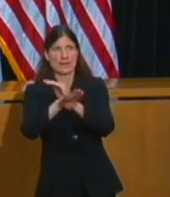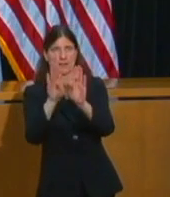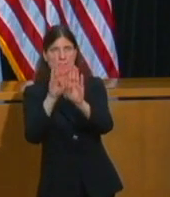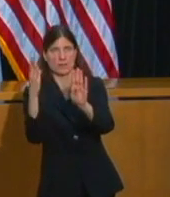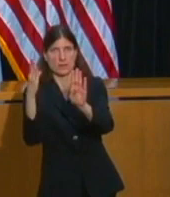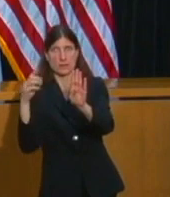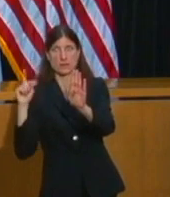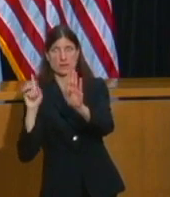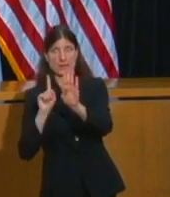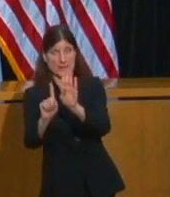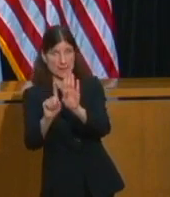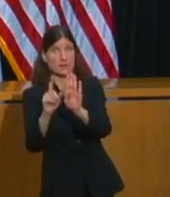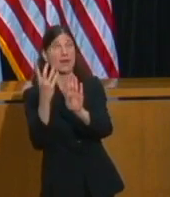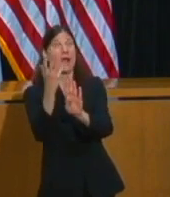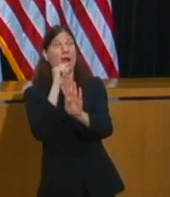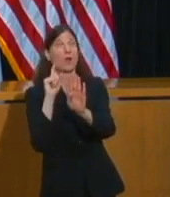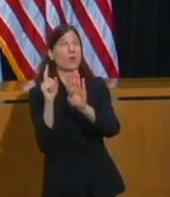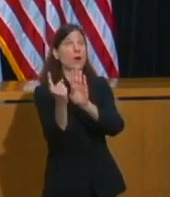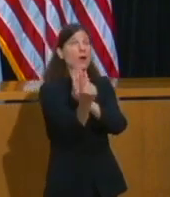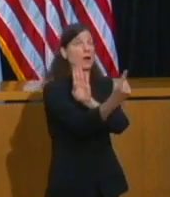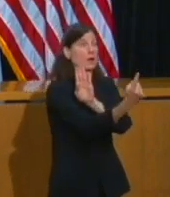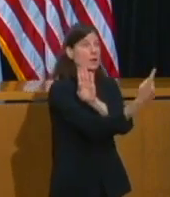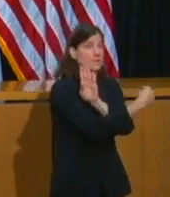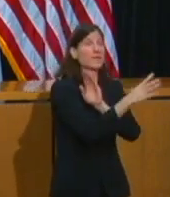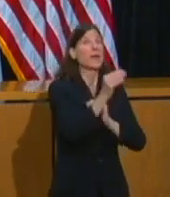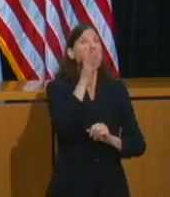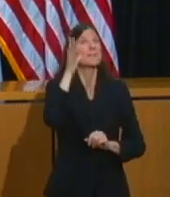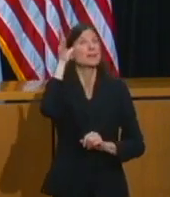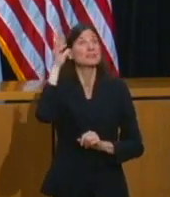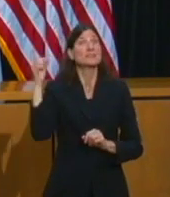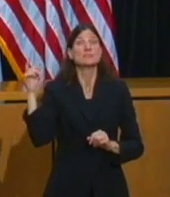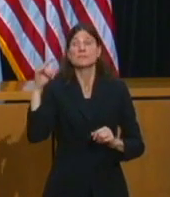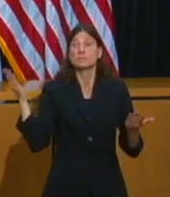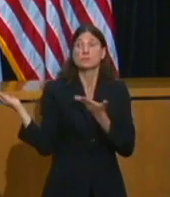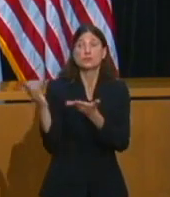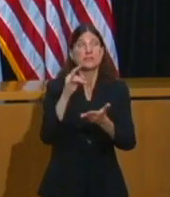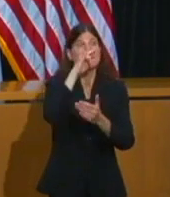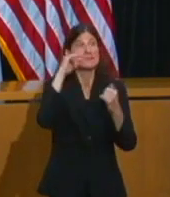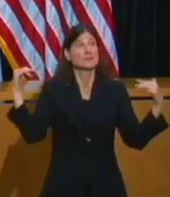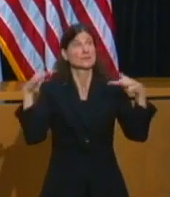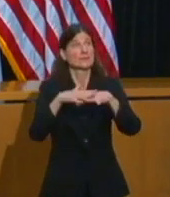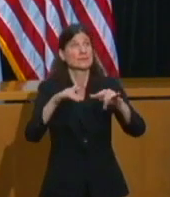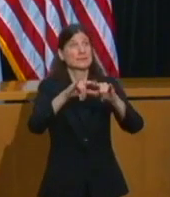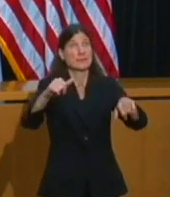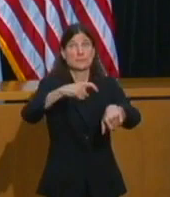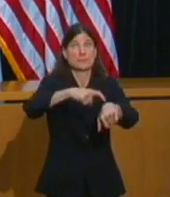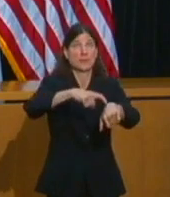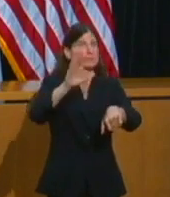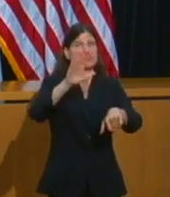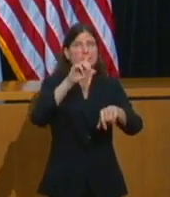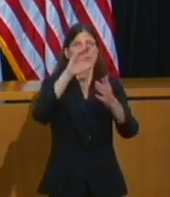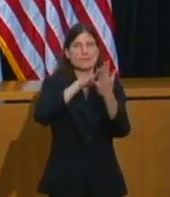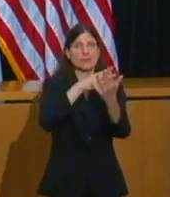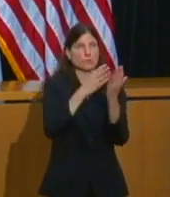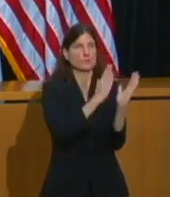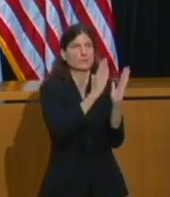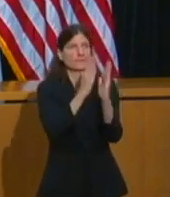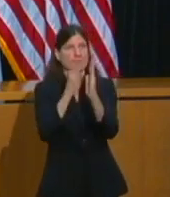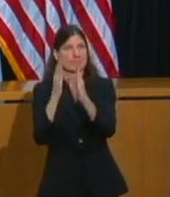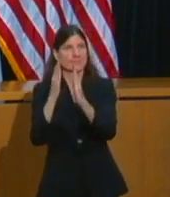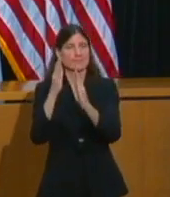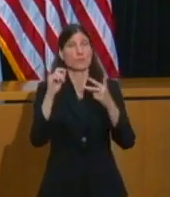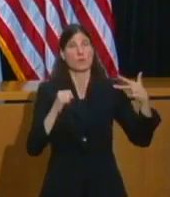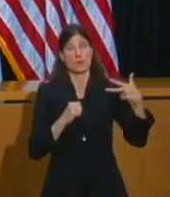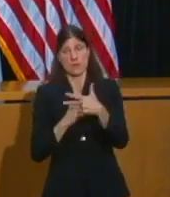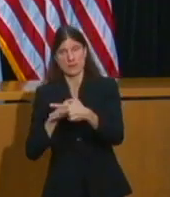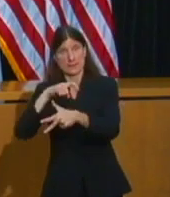facilities. Daily activities will need to be redesigned to avoid close contact between children, encouraging